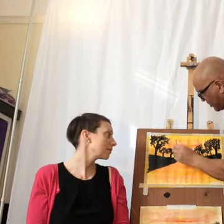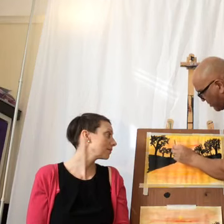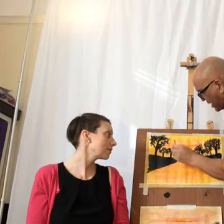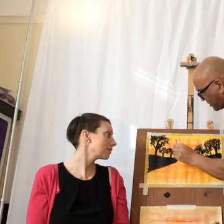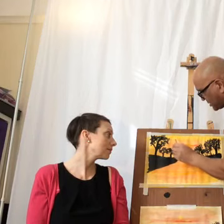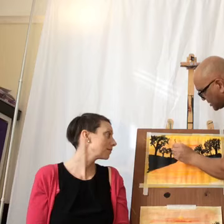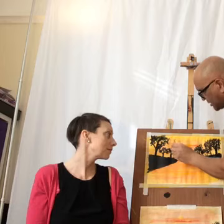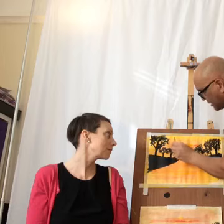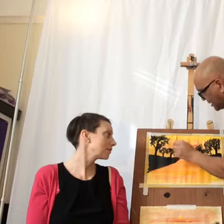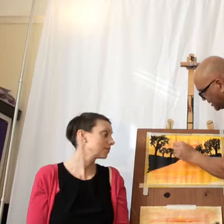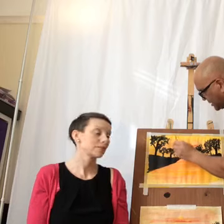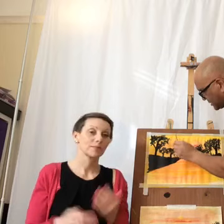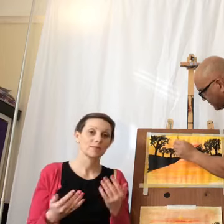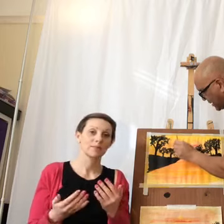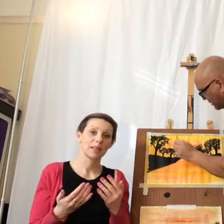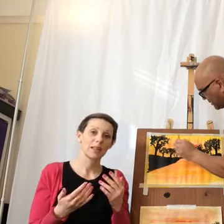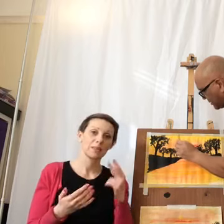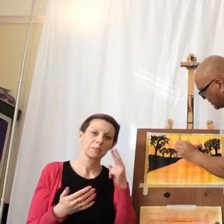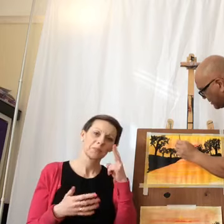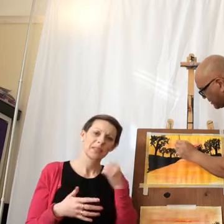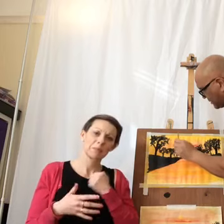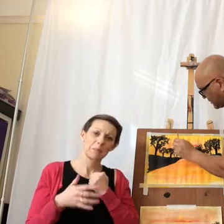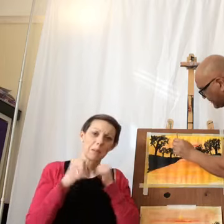See when my paper's soaking and it's a bit